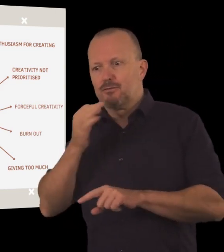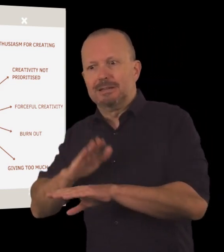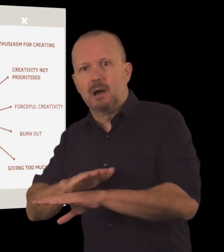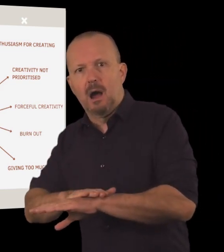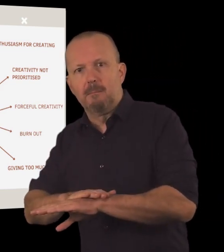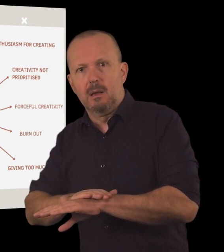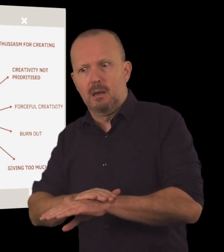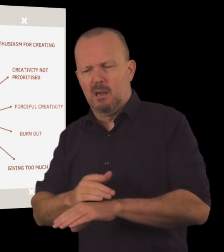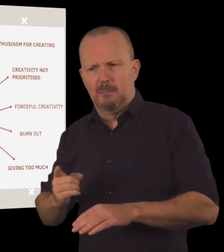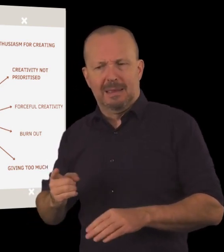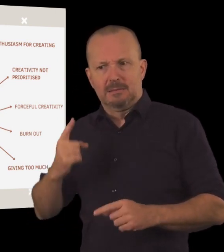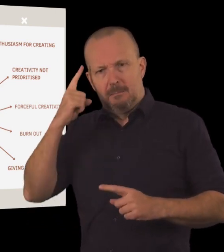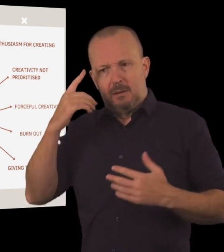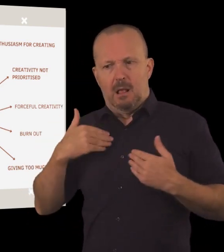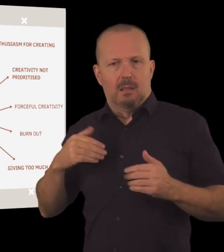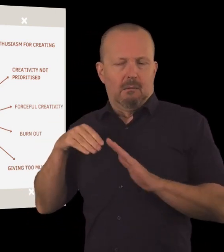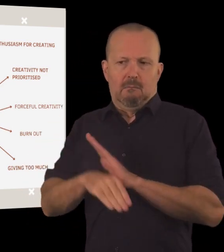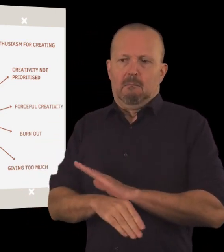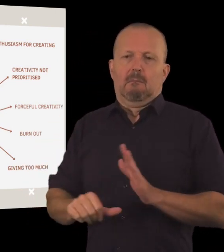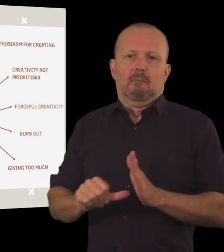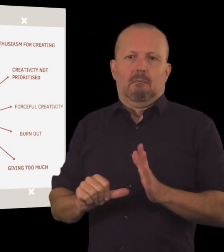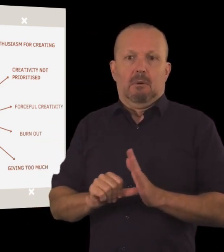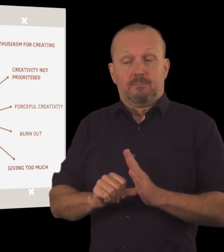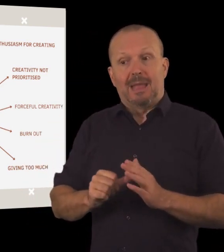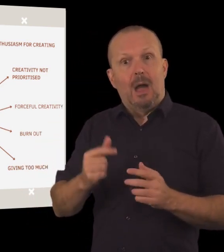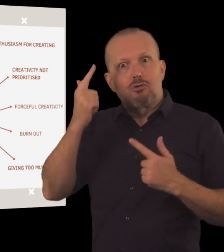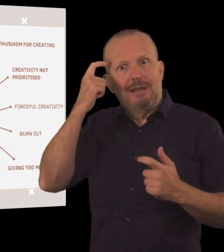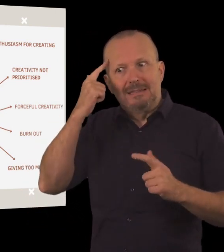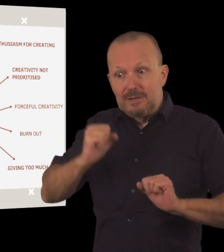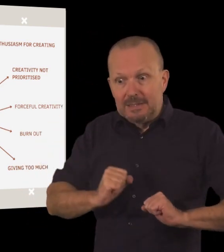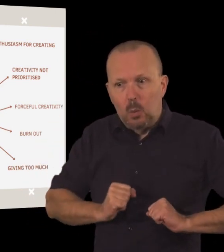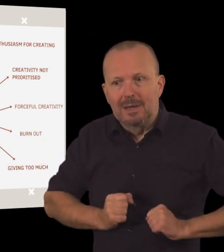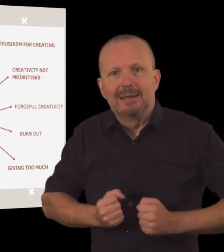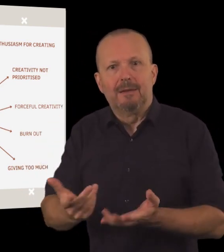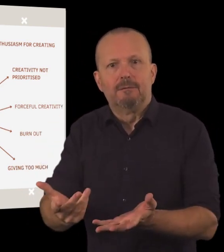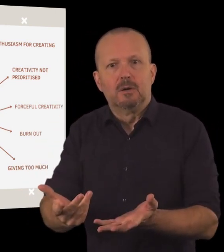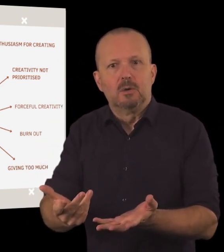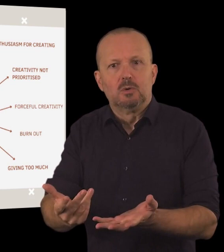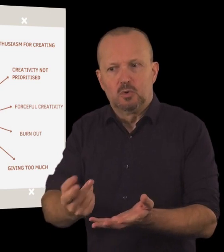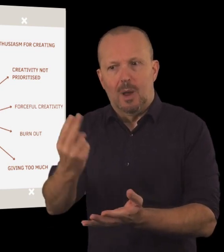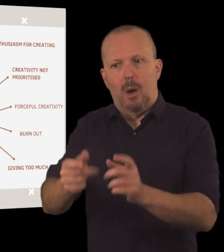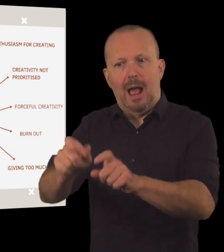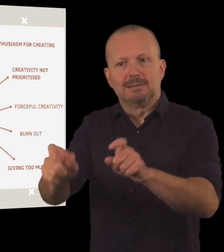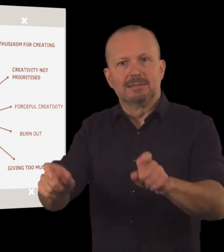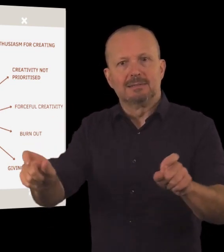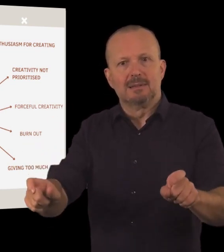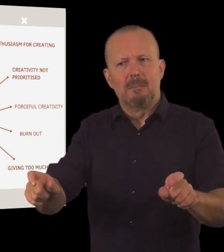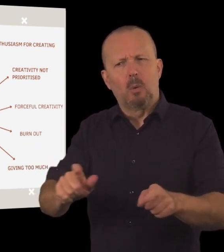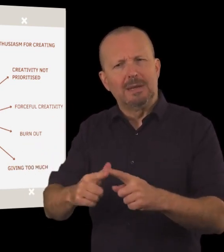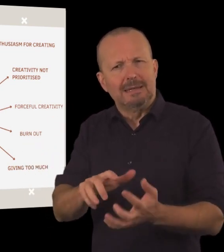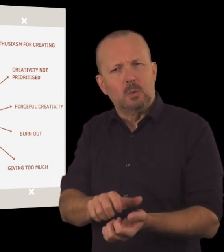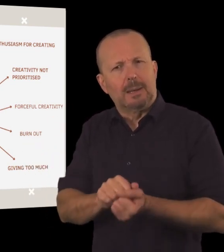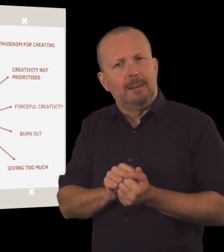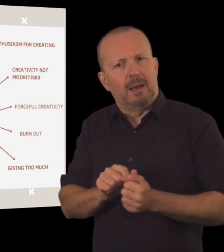too. We give our creativity to our artist, but it's also something we need for our own mental health